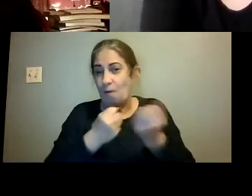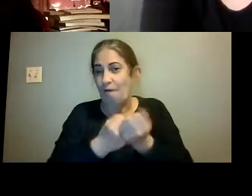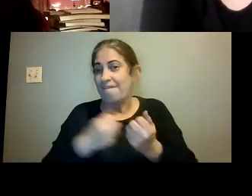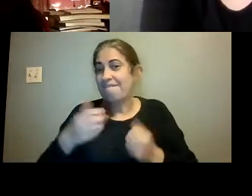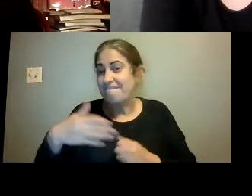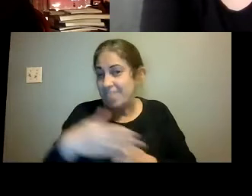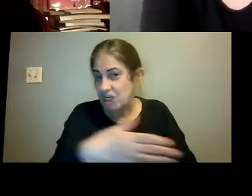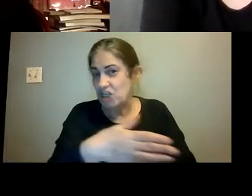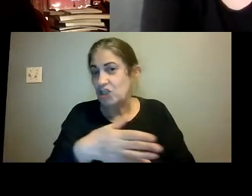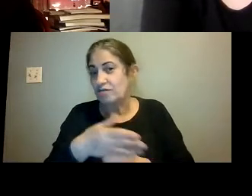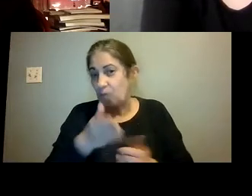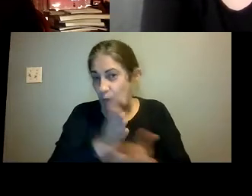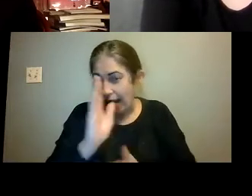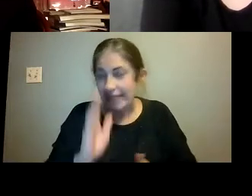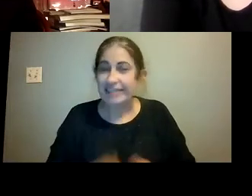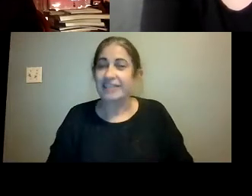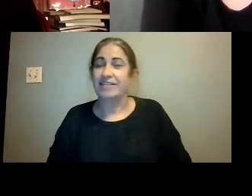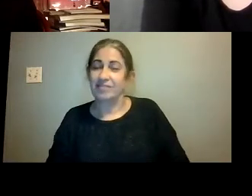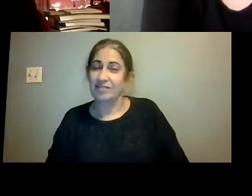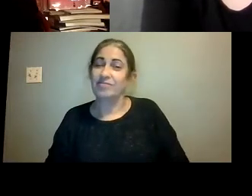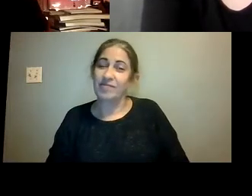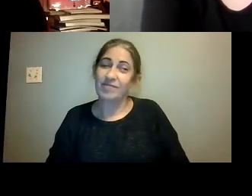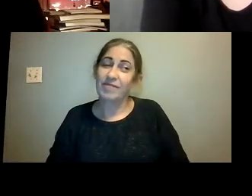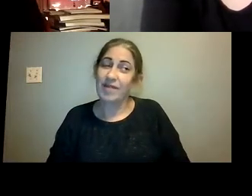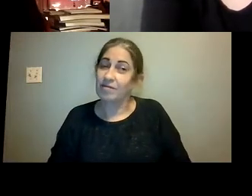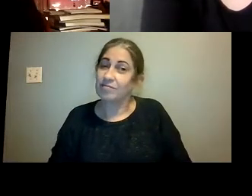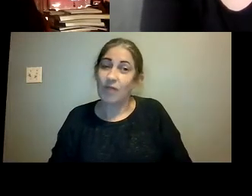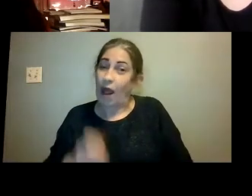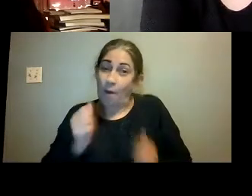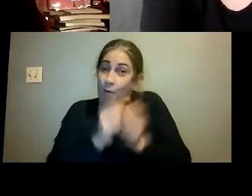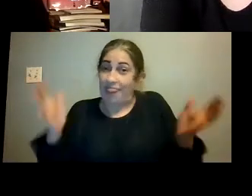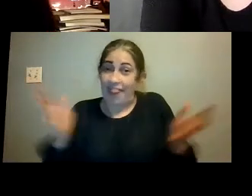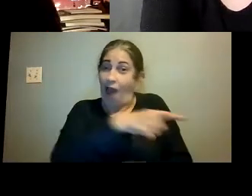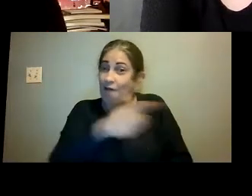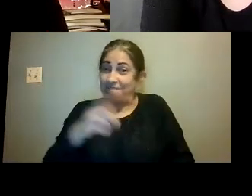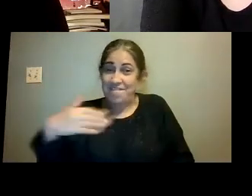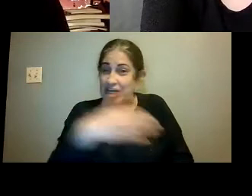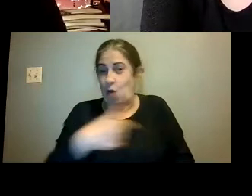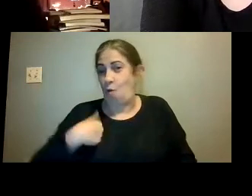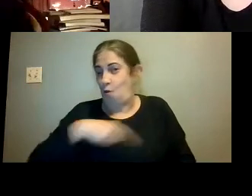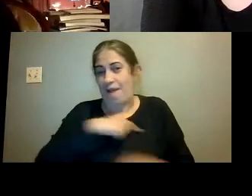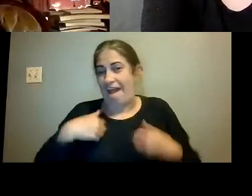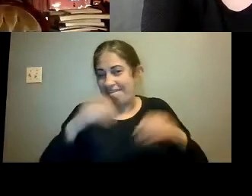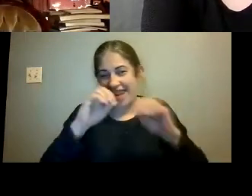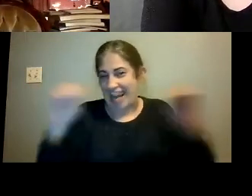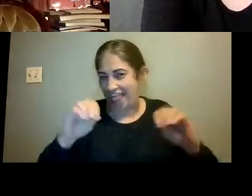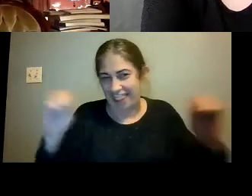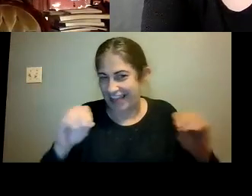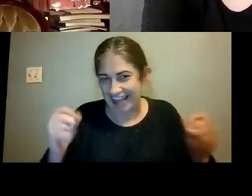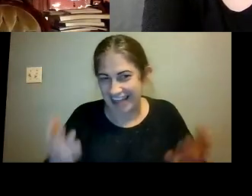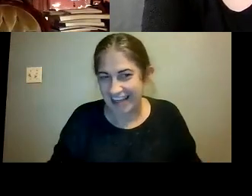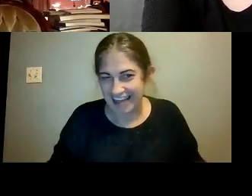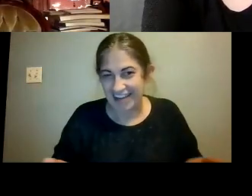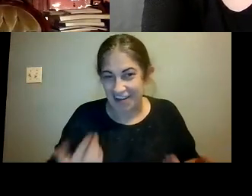do support the environment. I do support fishing rights and environmental rights because, of